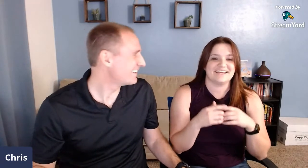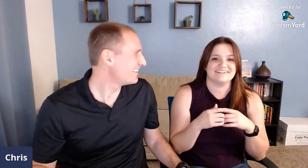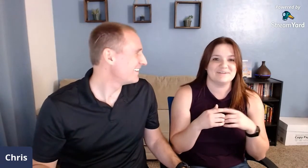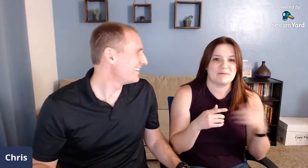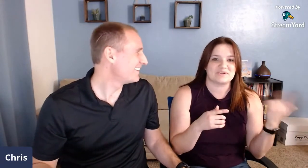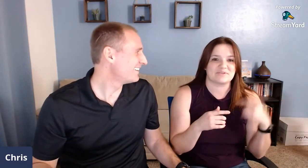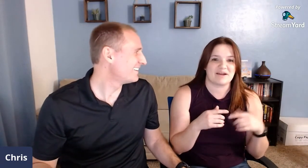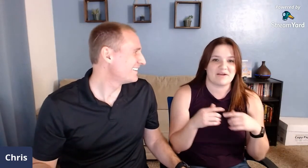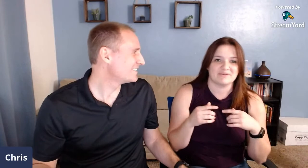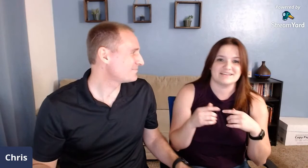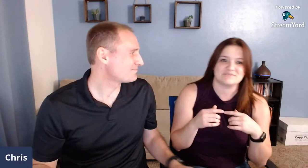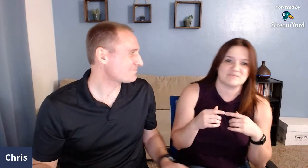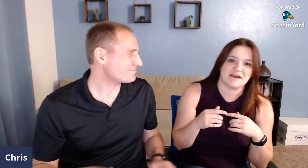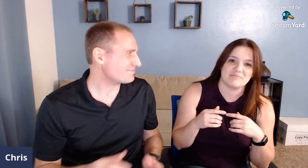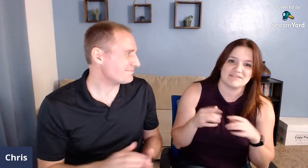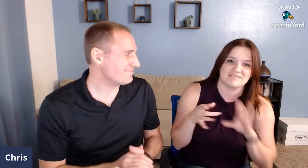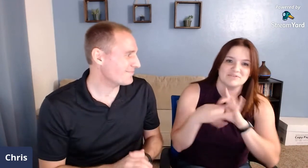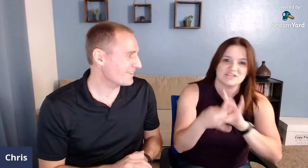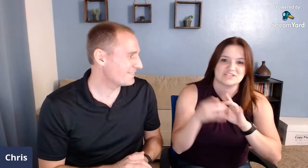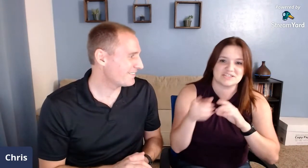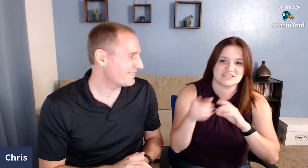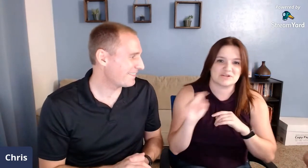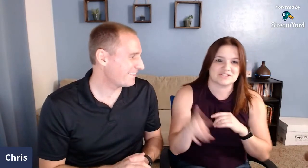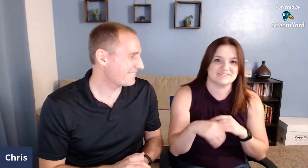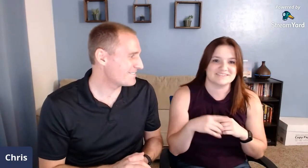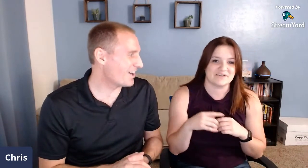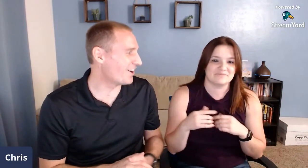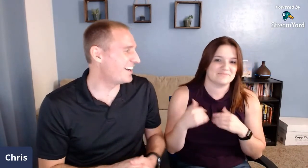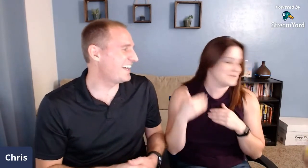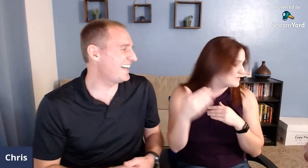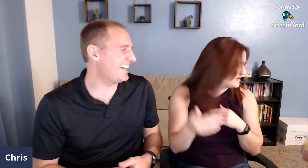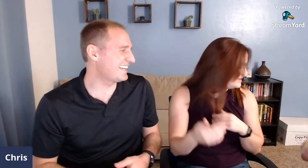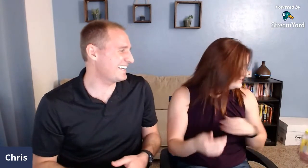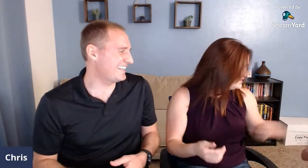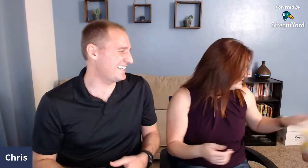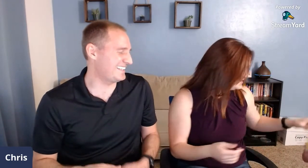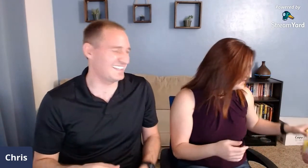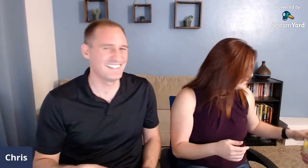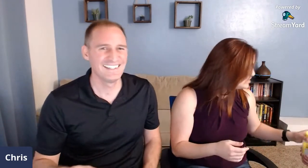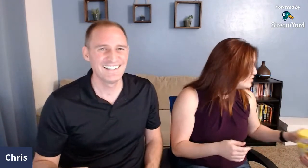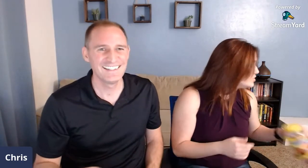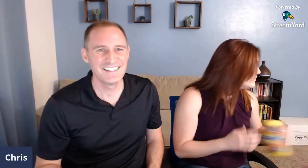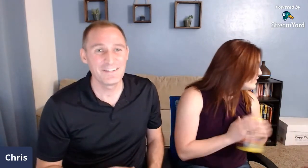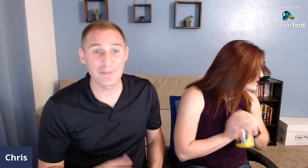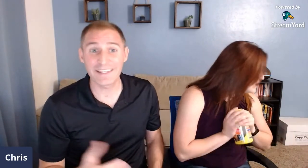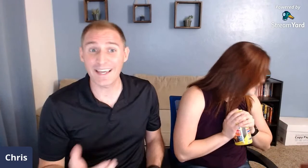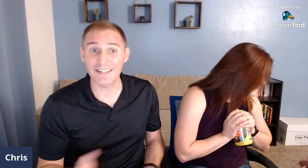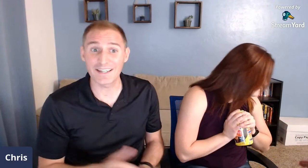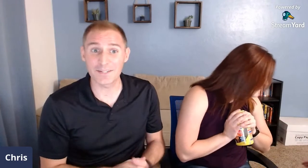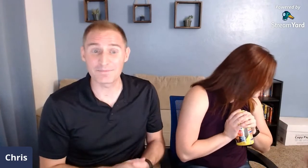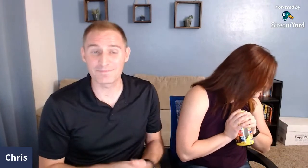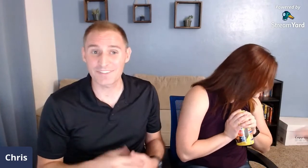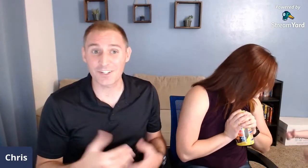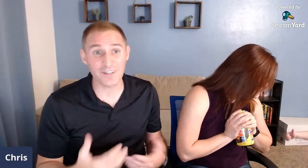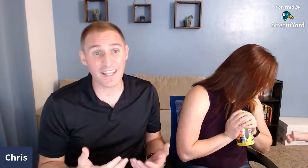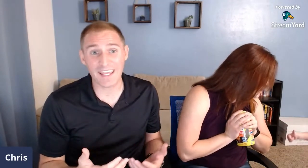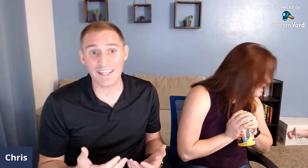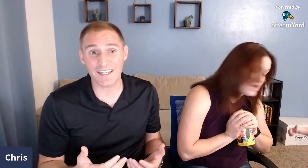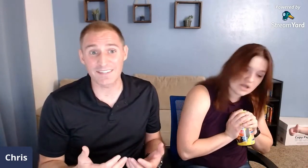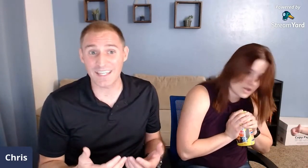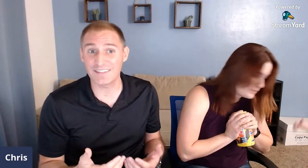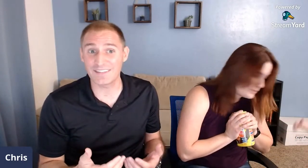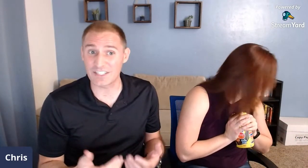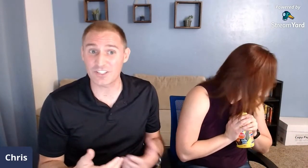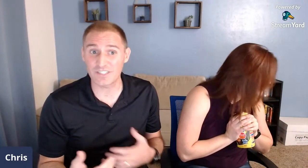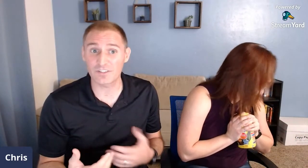chat and made me turn around and I realized it was behind me in relation to his question. Oh. Keep going. But yeah, just going